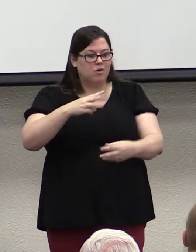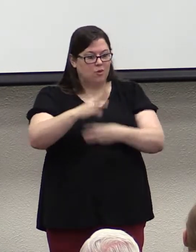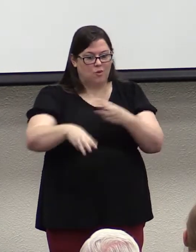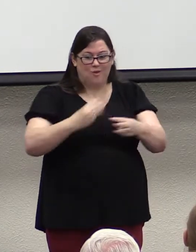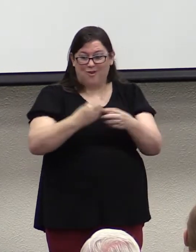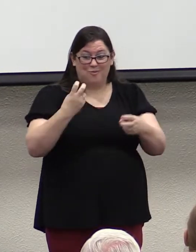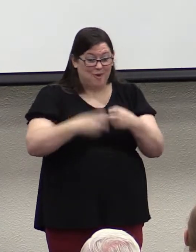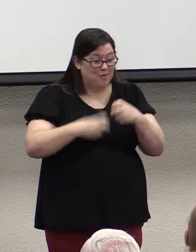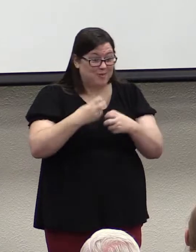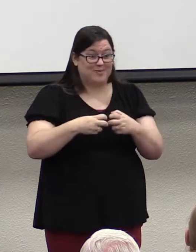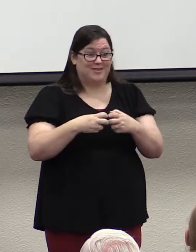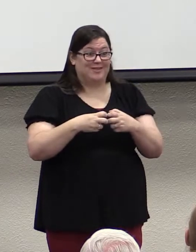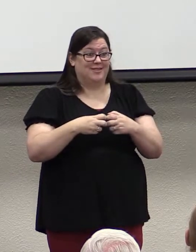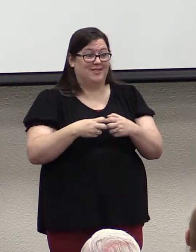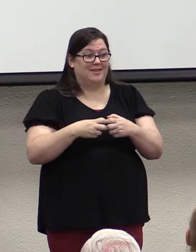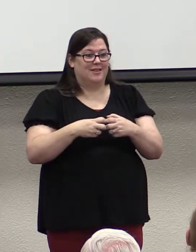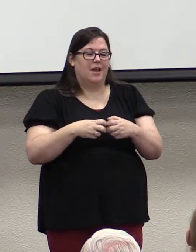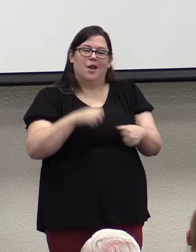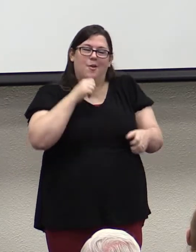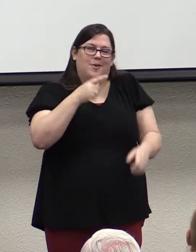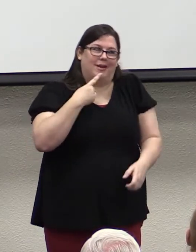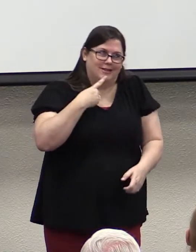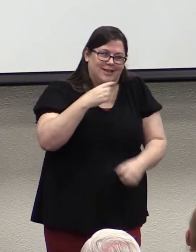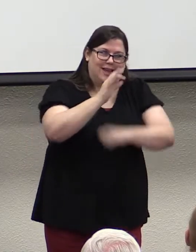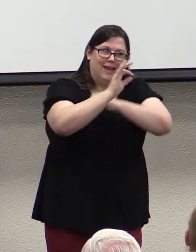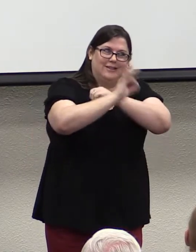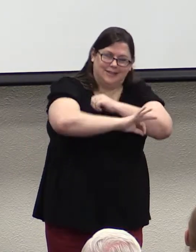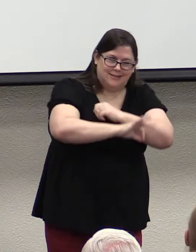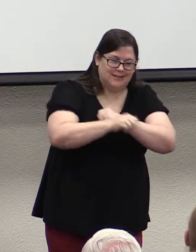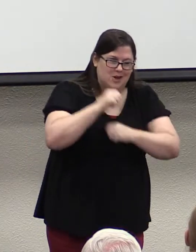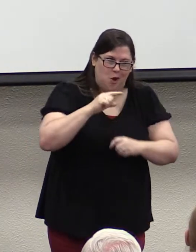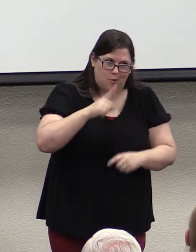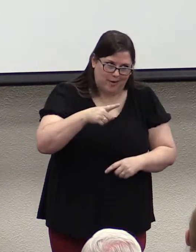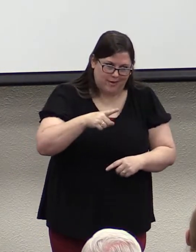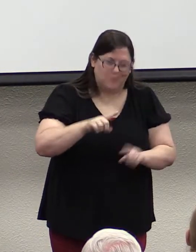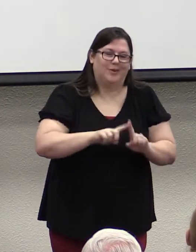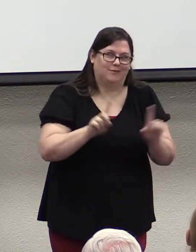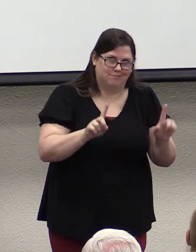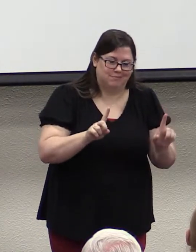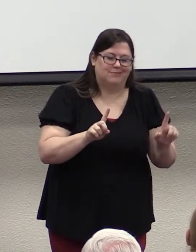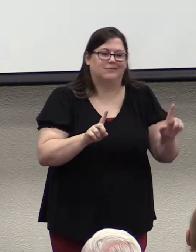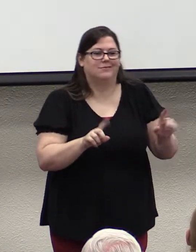problems. I'm not saying sunset's not real, but